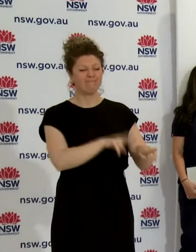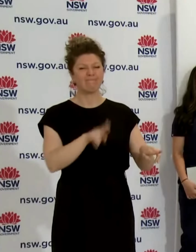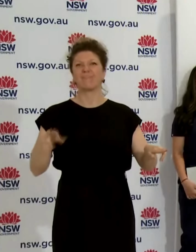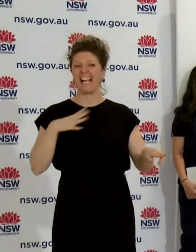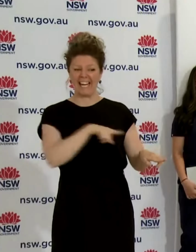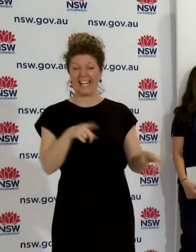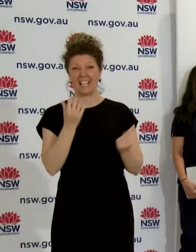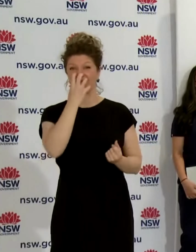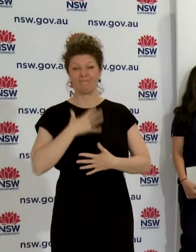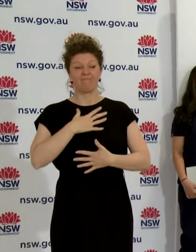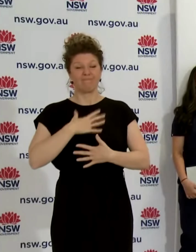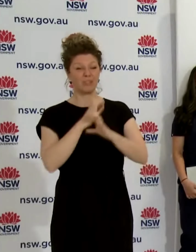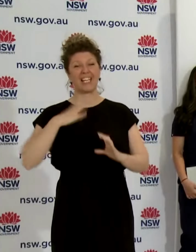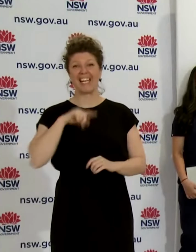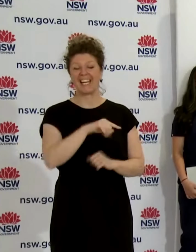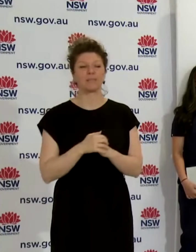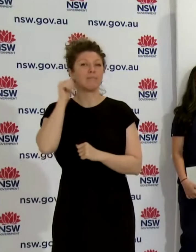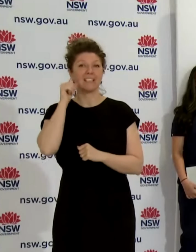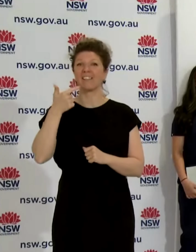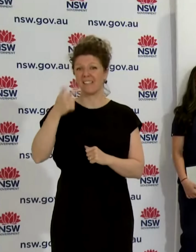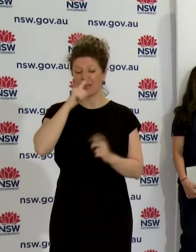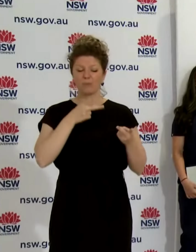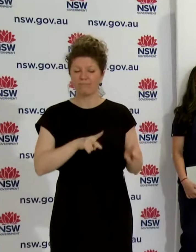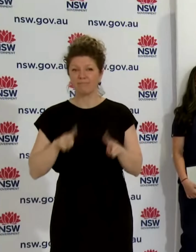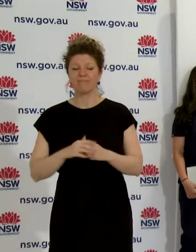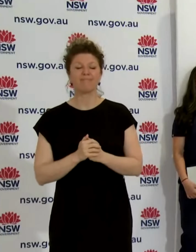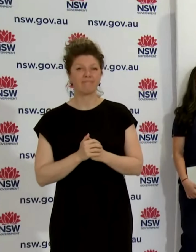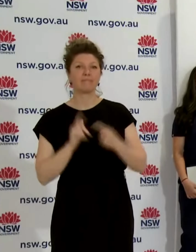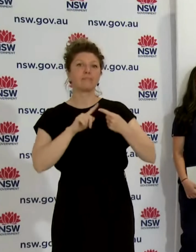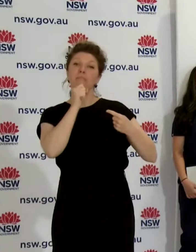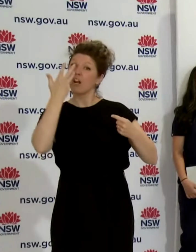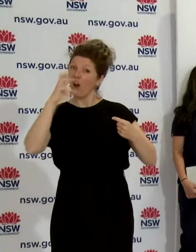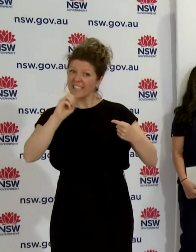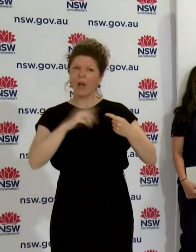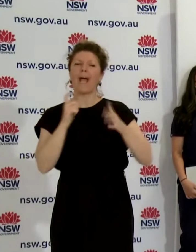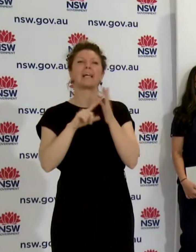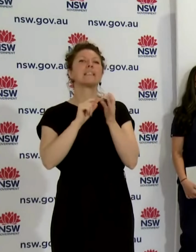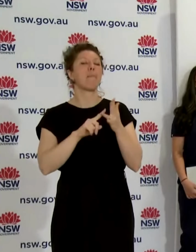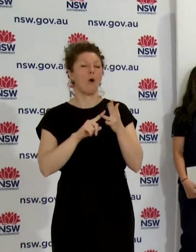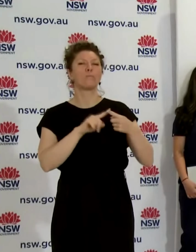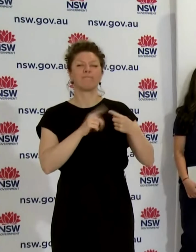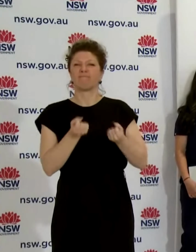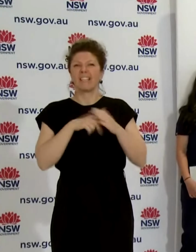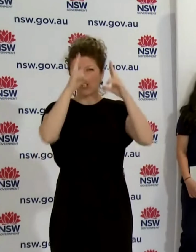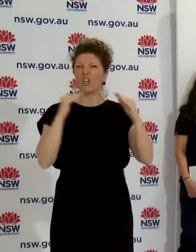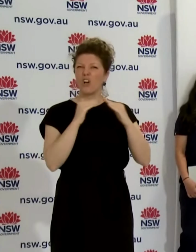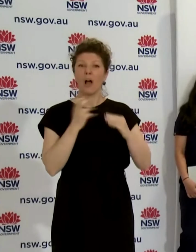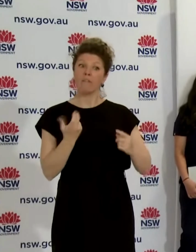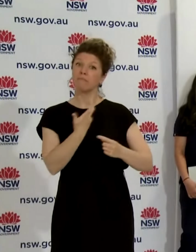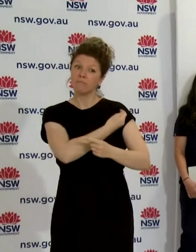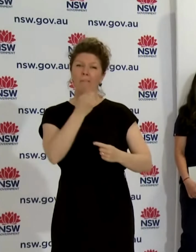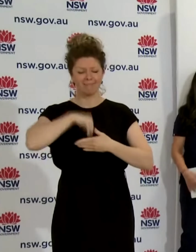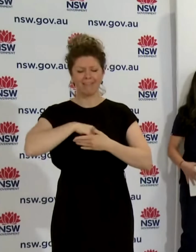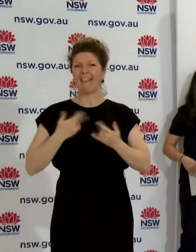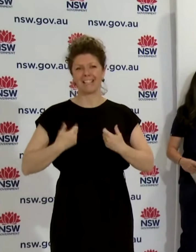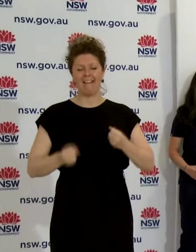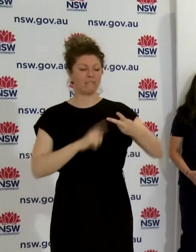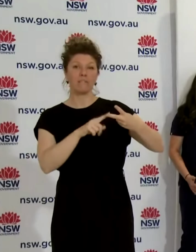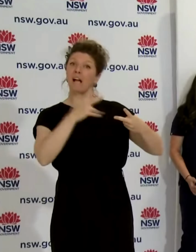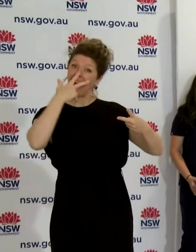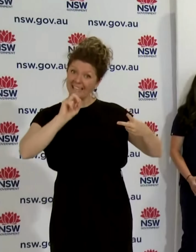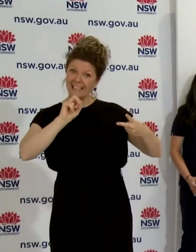Sadly, as I mentioned, we've seen the deaths of 7 people yesterday. A man in his 90s from Dubbo who died at St Mary's Villa aged care facility, where he acquired the infection, was vaccinated and had underlying health conditions. A man in